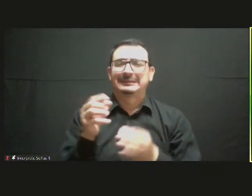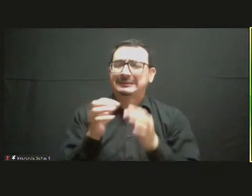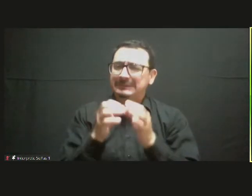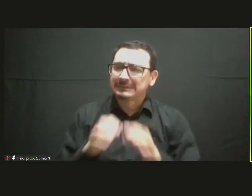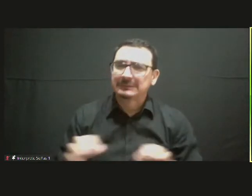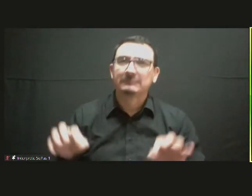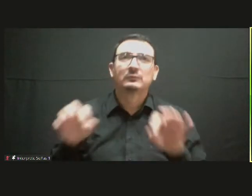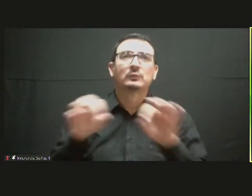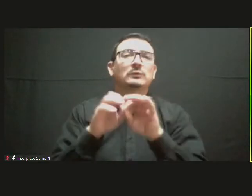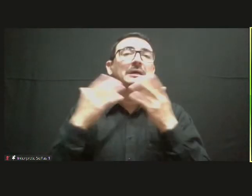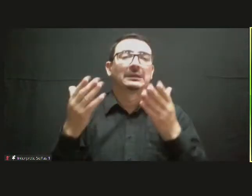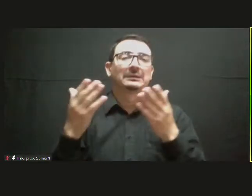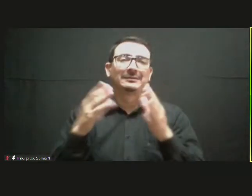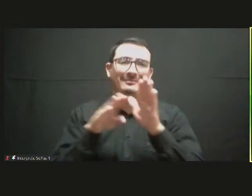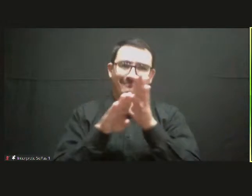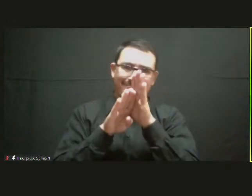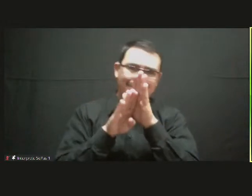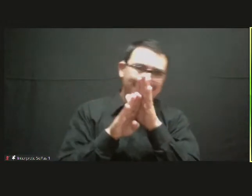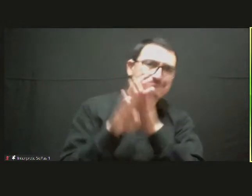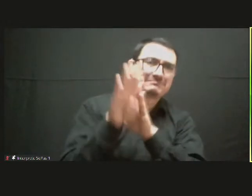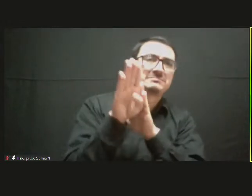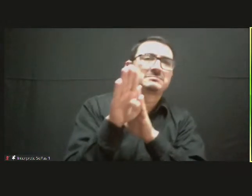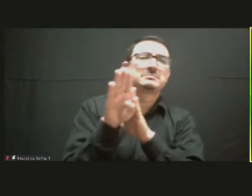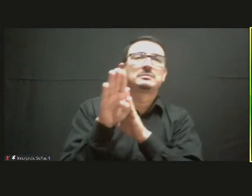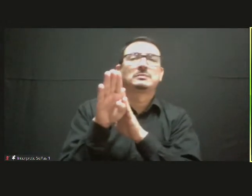destinations. Now,